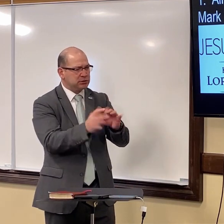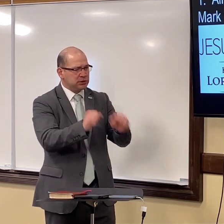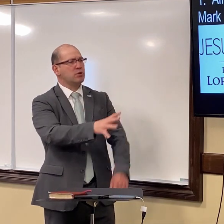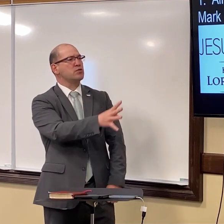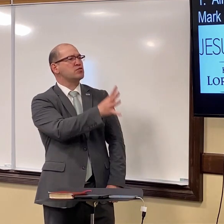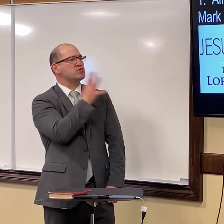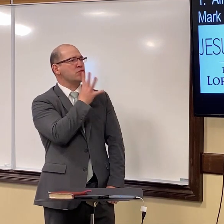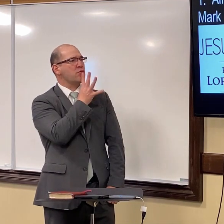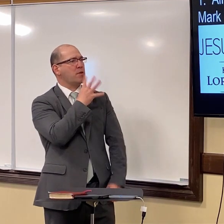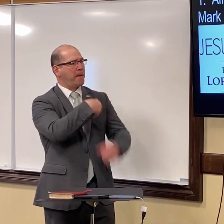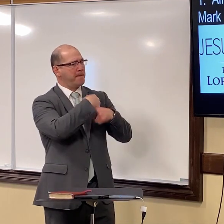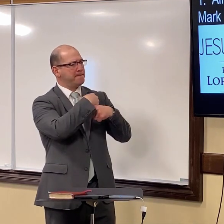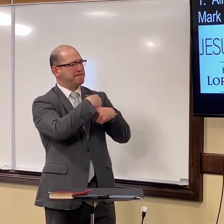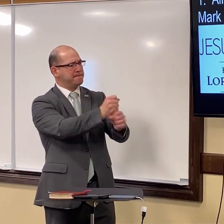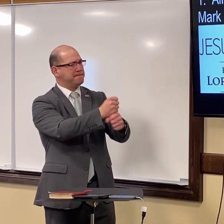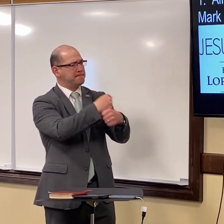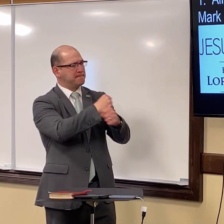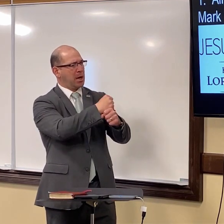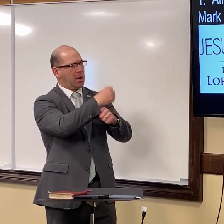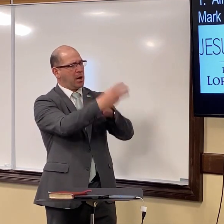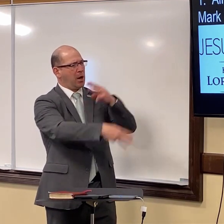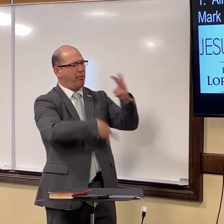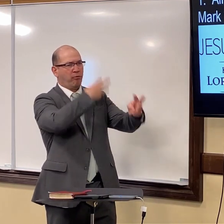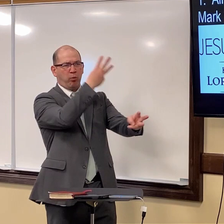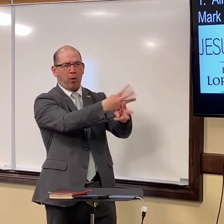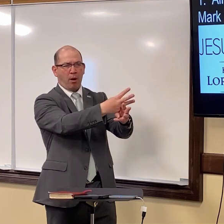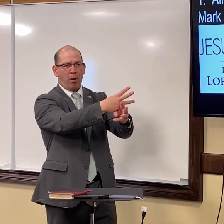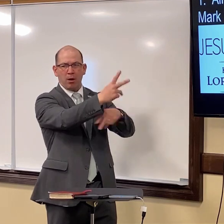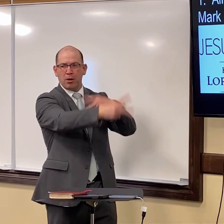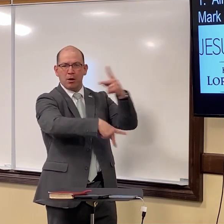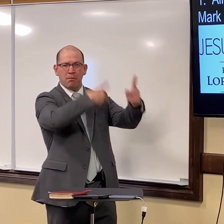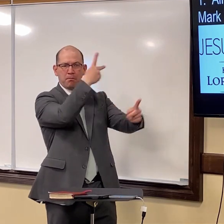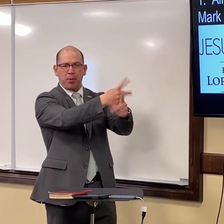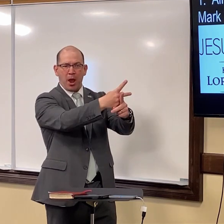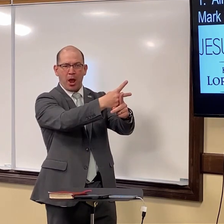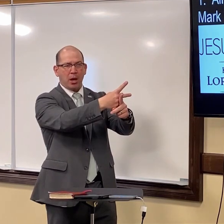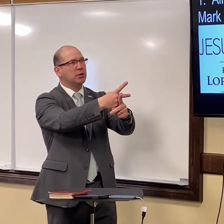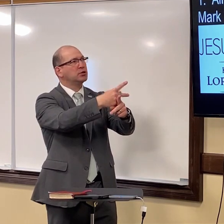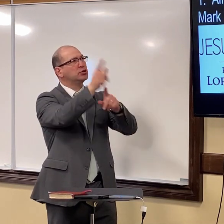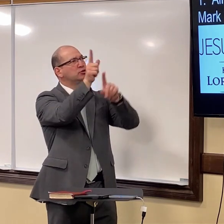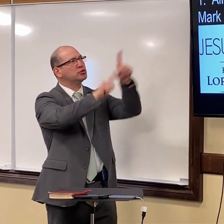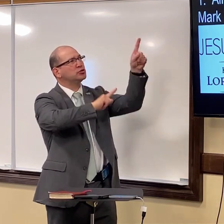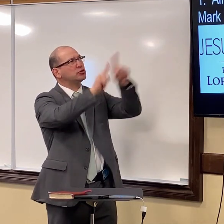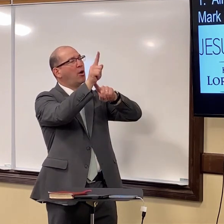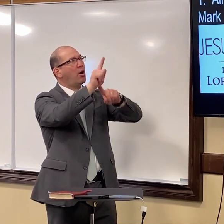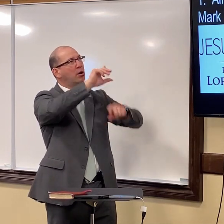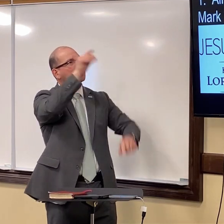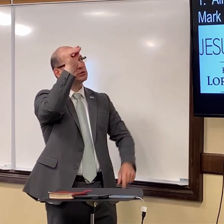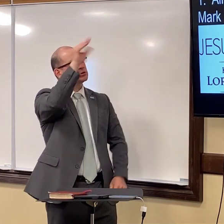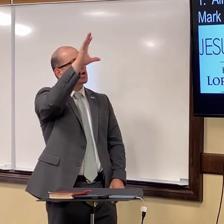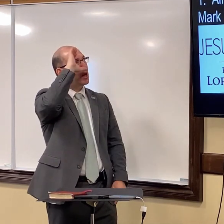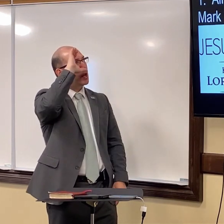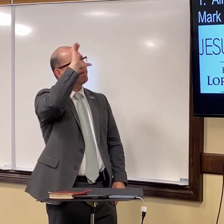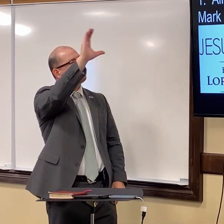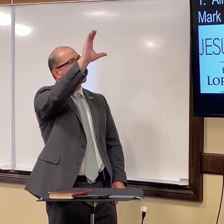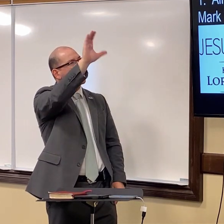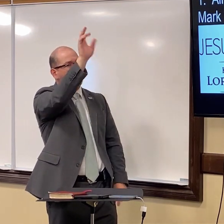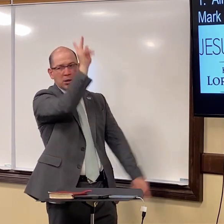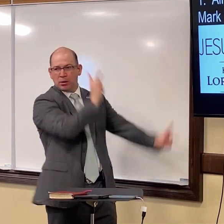Everything. Jesus' word alone, He created the world, the planets, the stars, the moon,